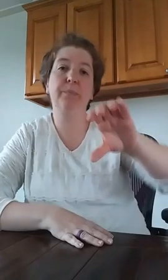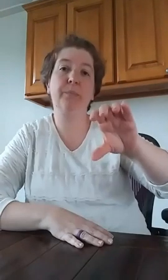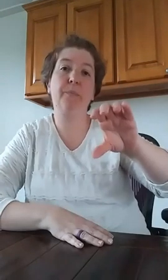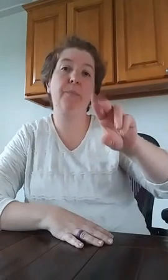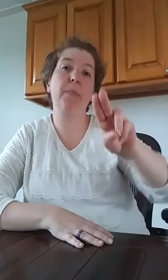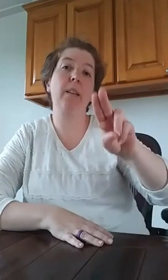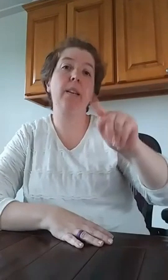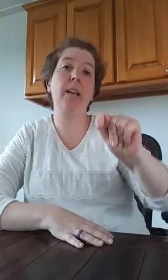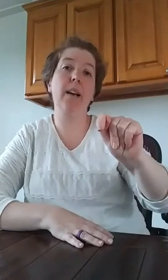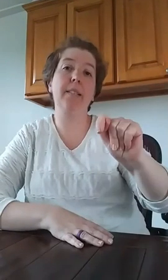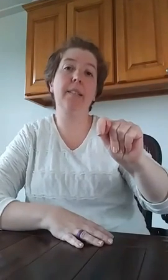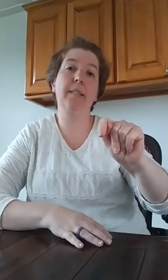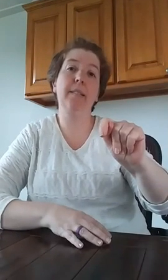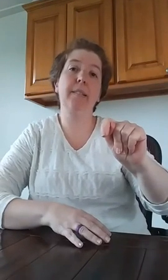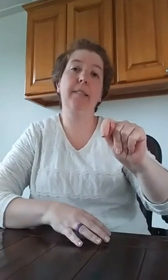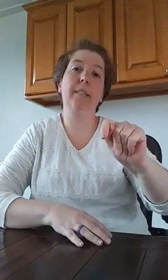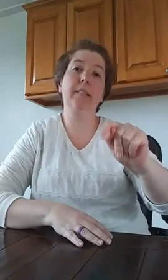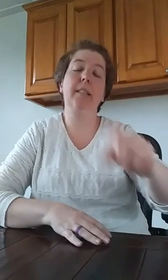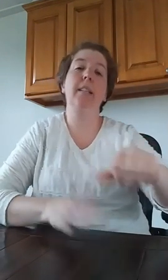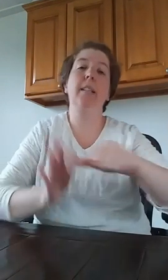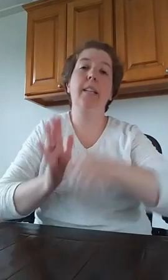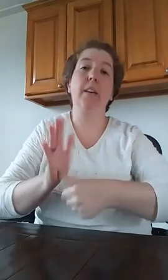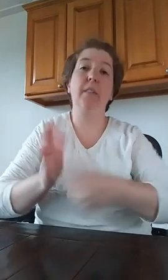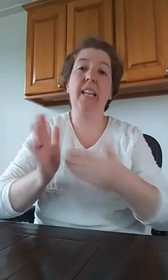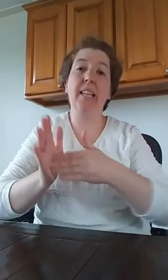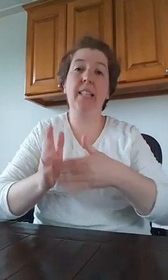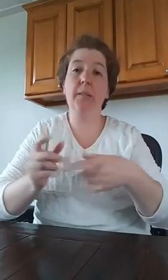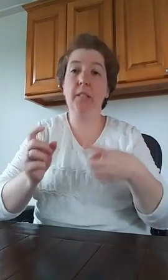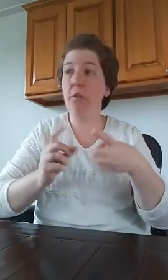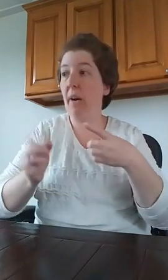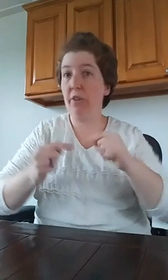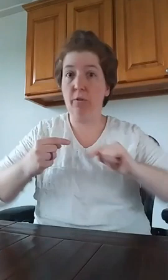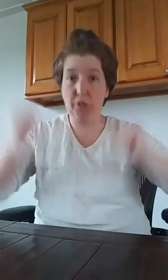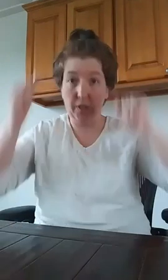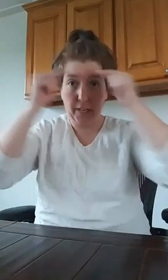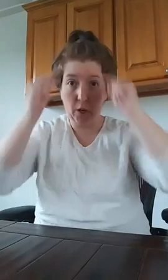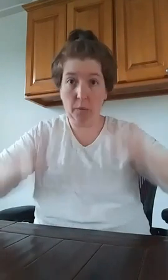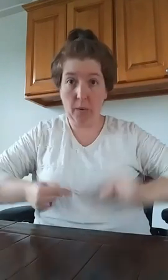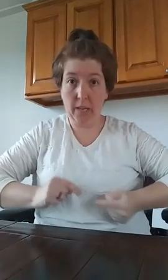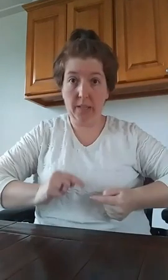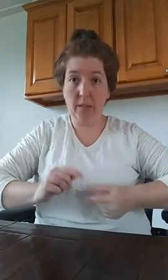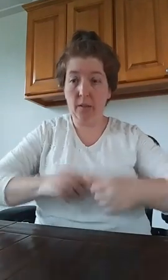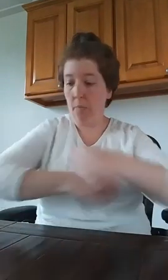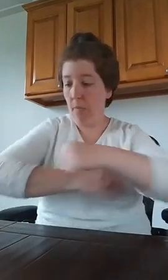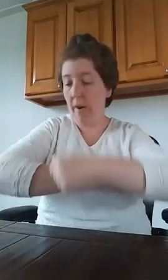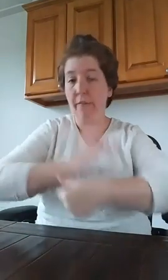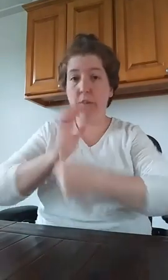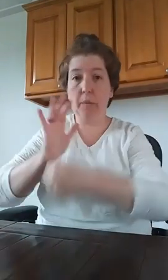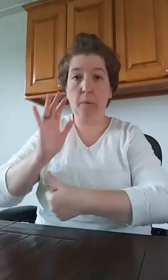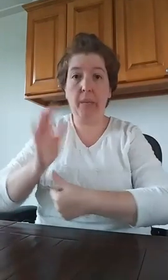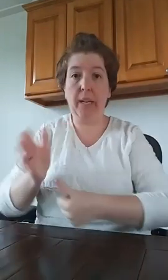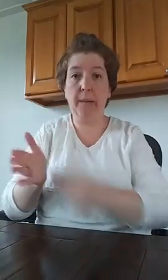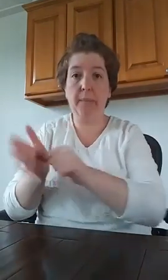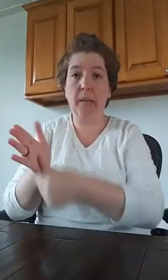hospital cut now again this one's directional just like hurt was wherever it will be but